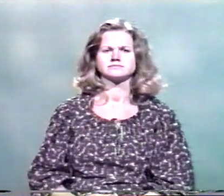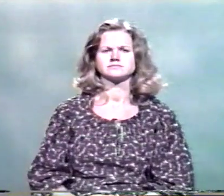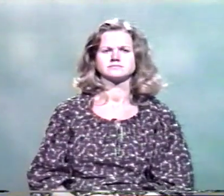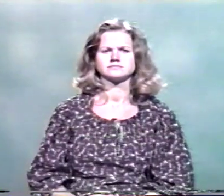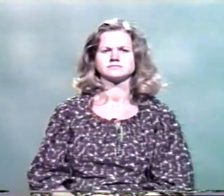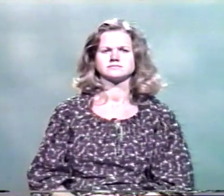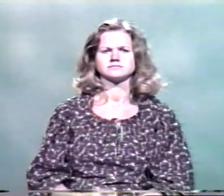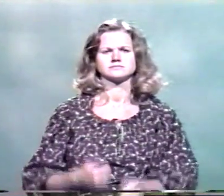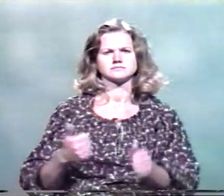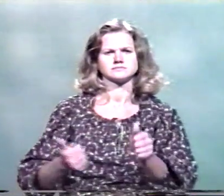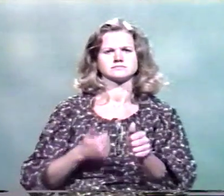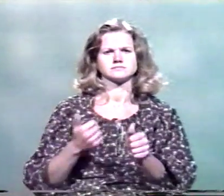Chase.